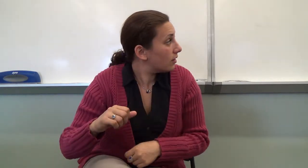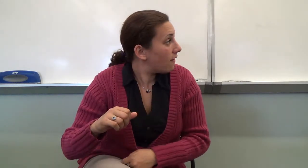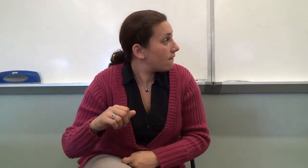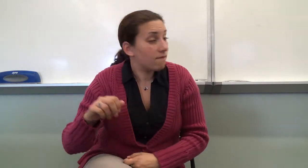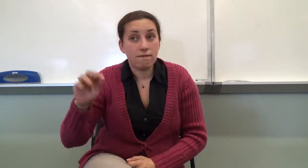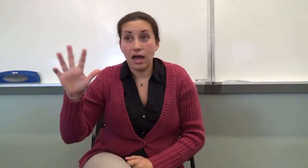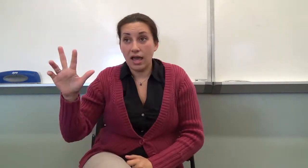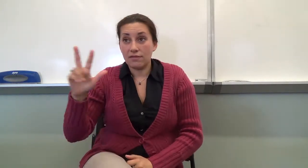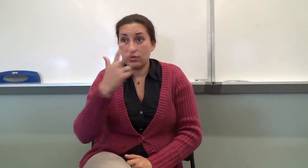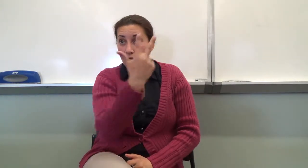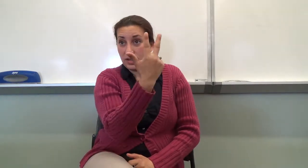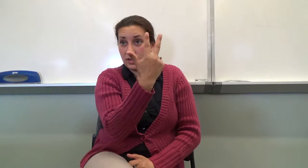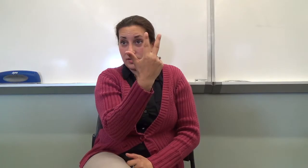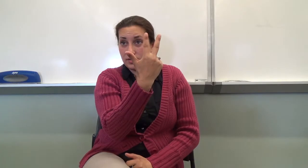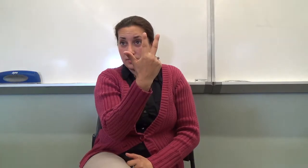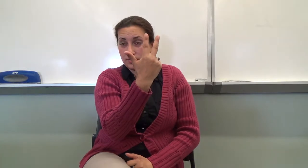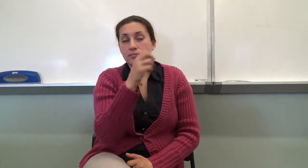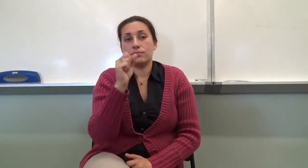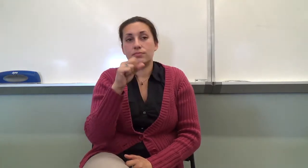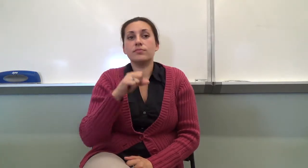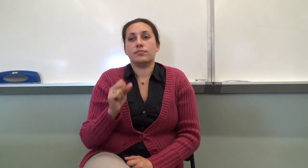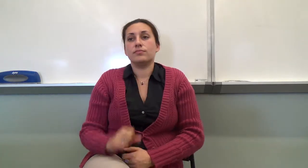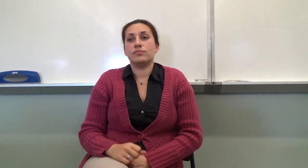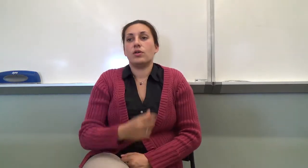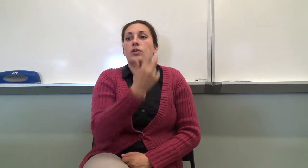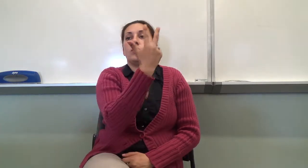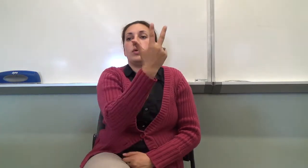Yeah. Angle 3 equals angle 5. That's true.